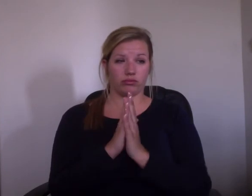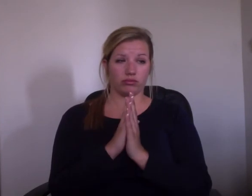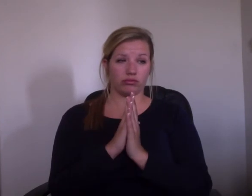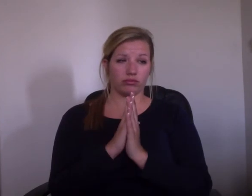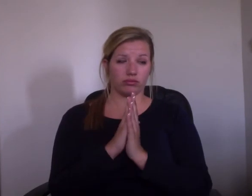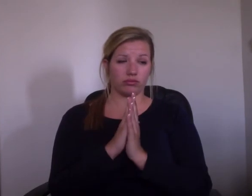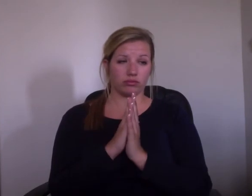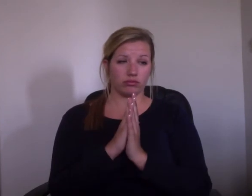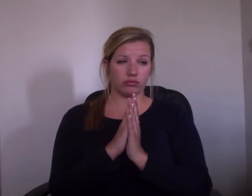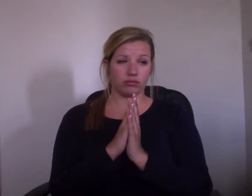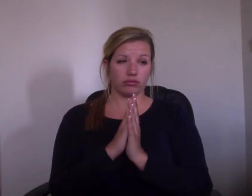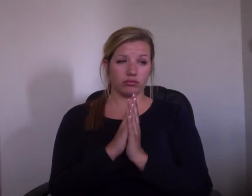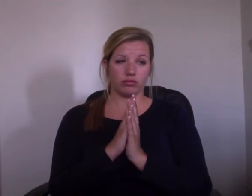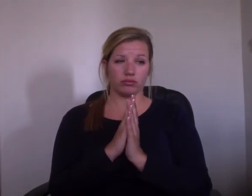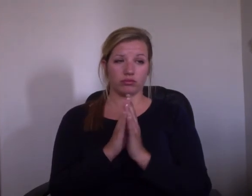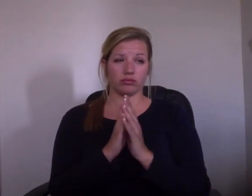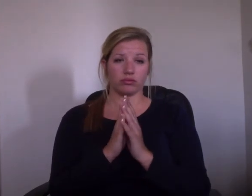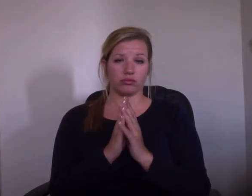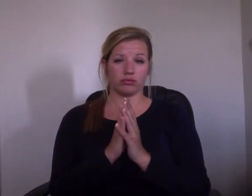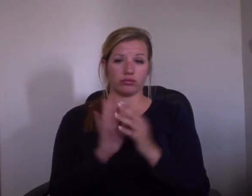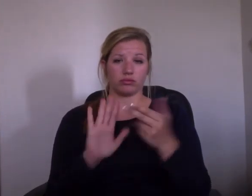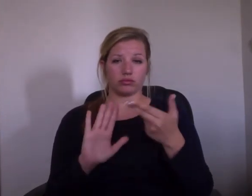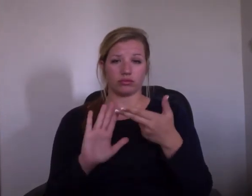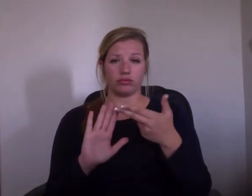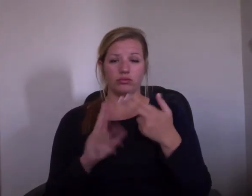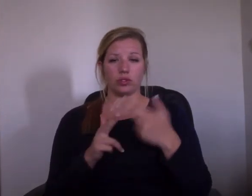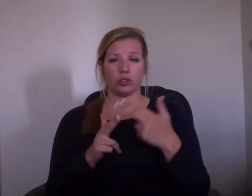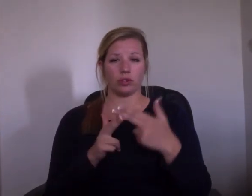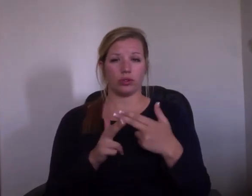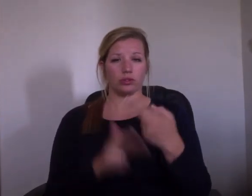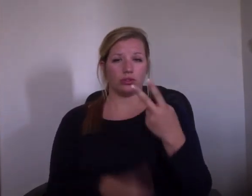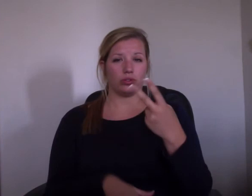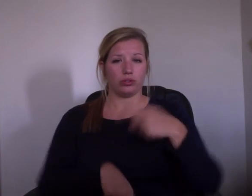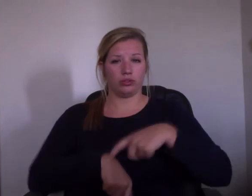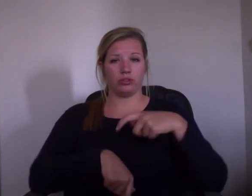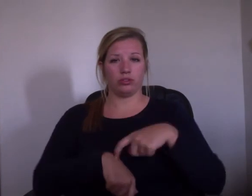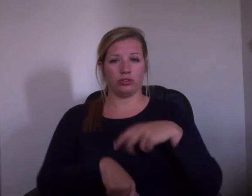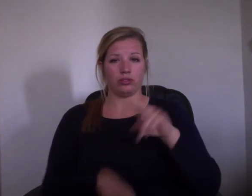the 2 terms of Richard Nixon. I call this the Vietnamization